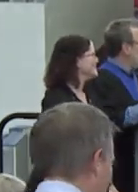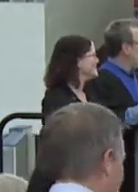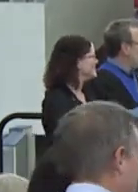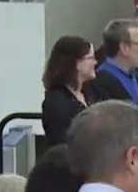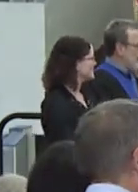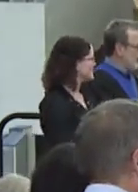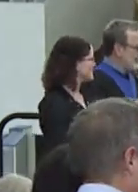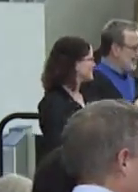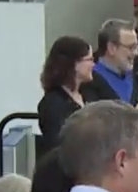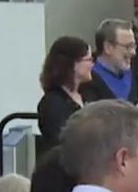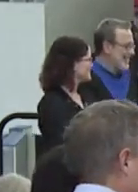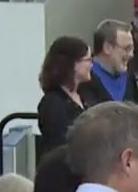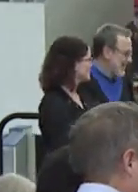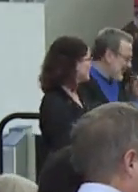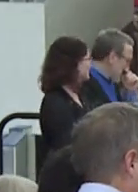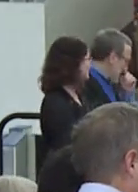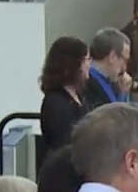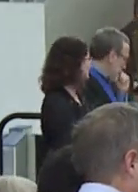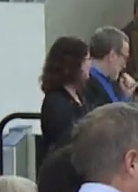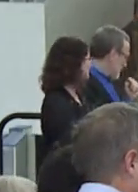Your card?